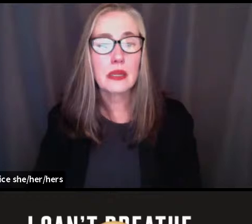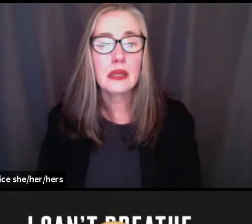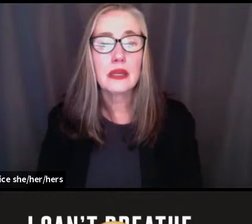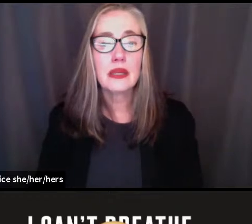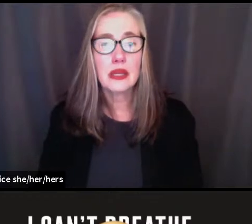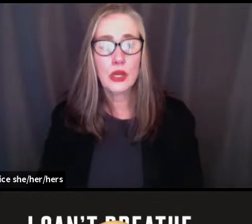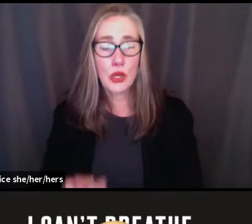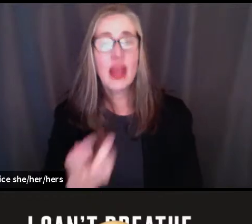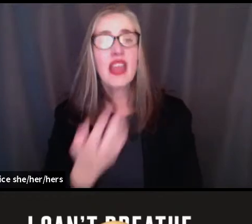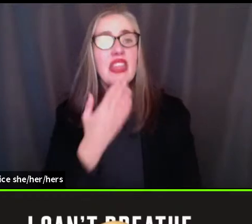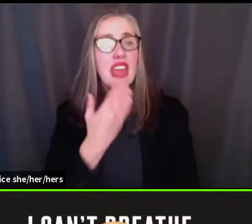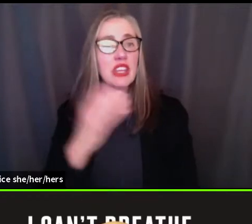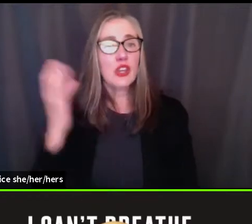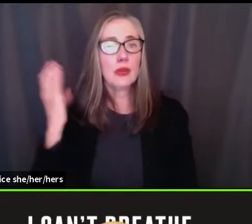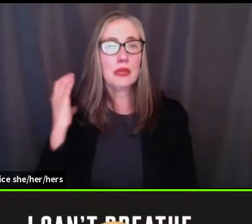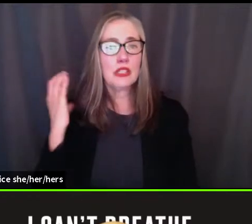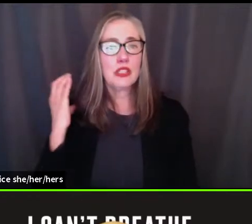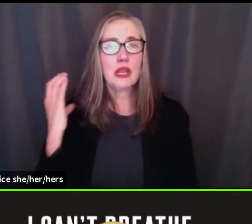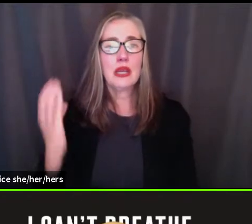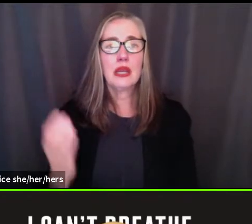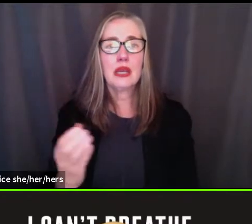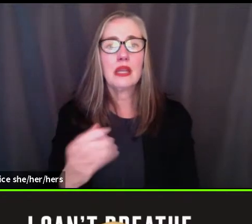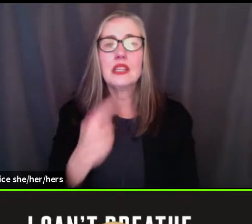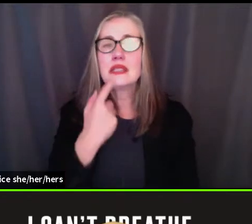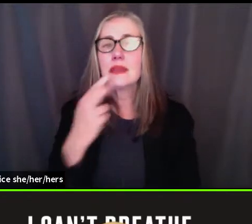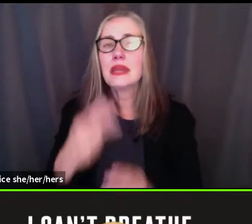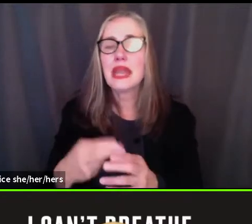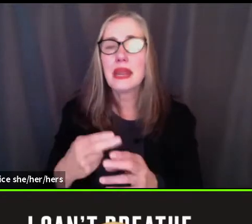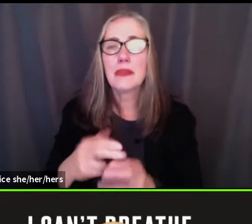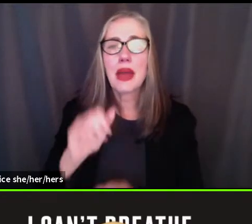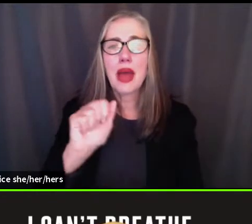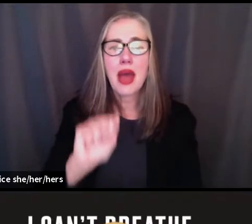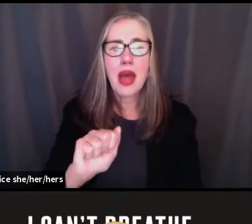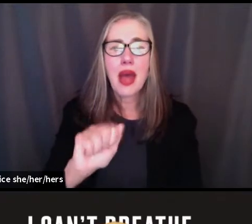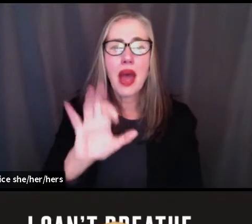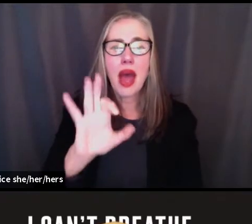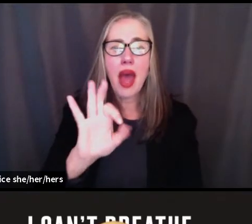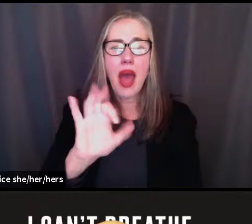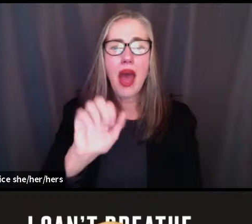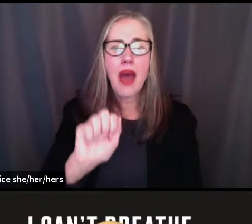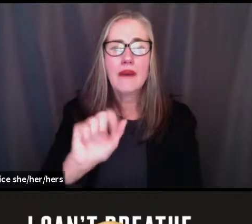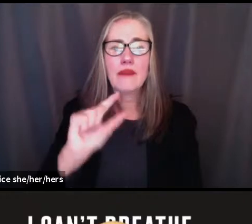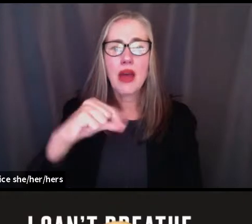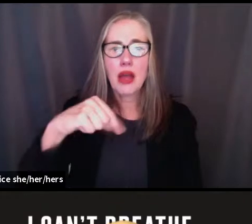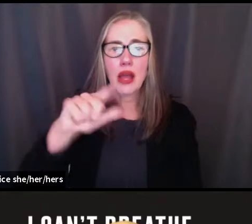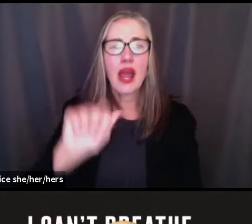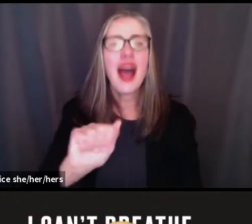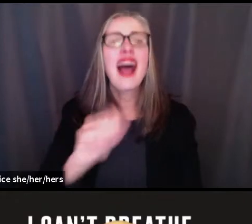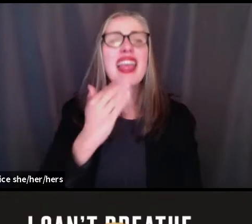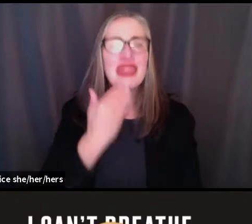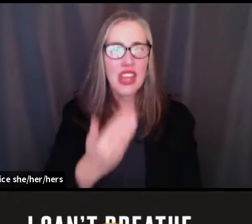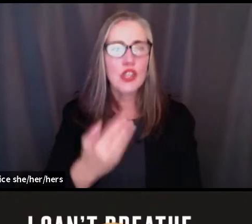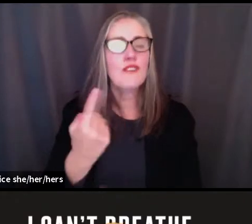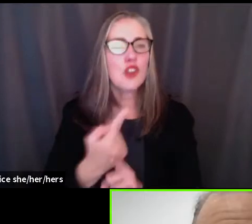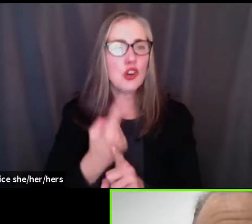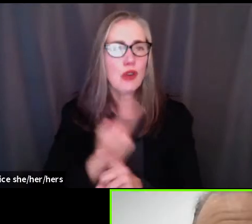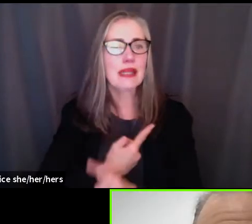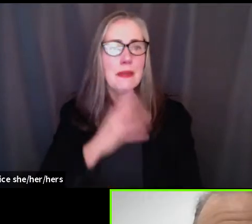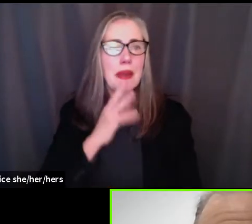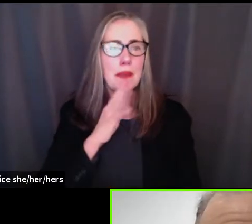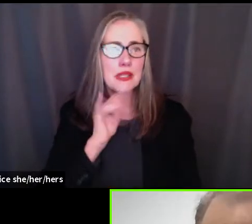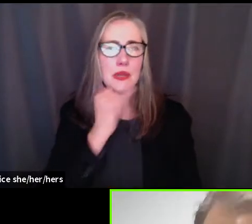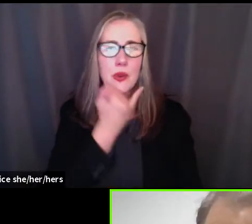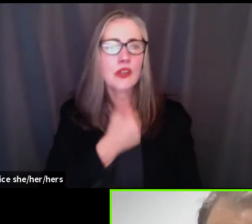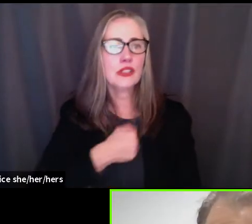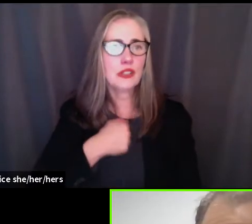points. One, the chair is it's Afalqa. Afalqa. Thank you for correcting me. 2 points. One,